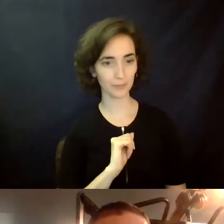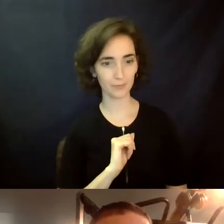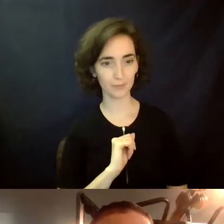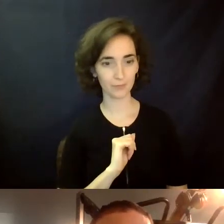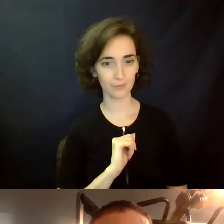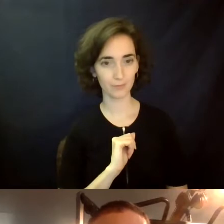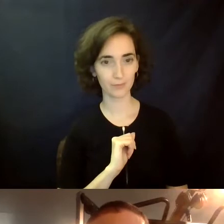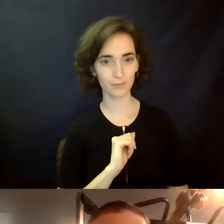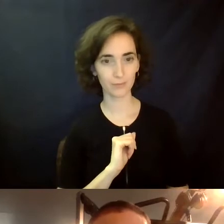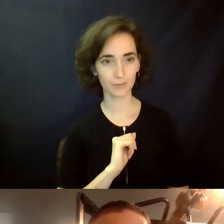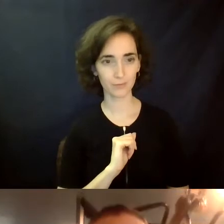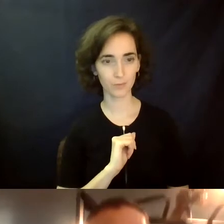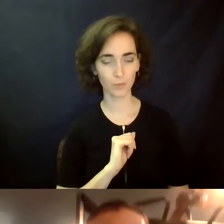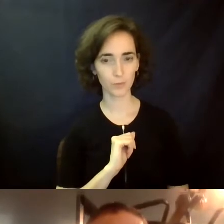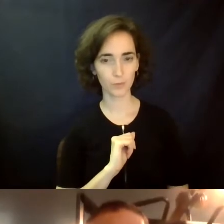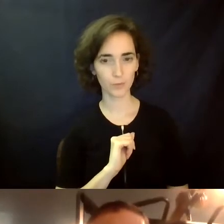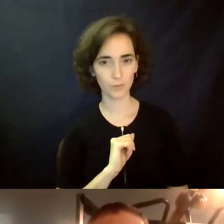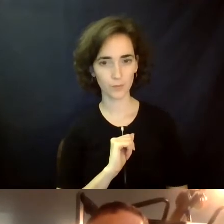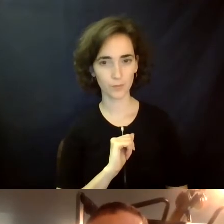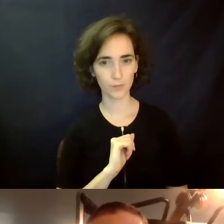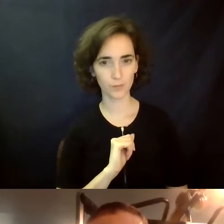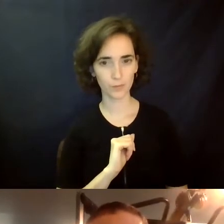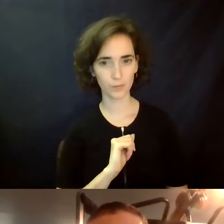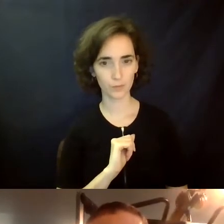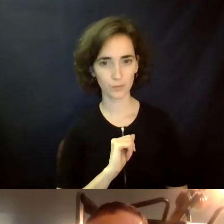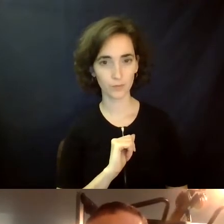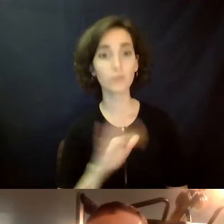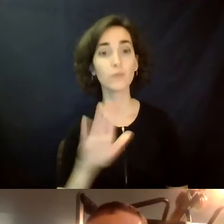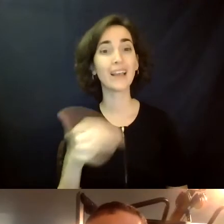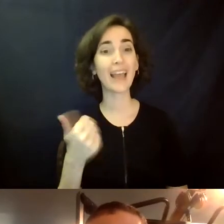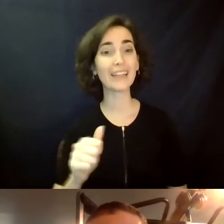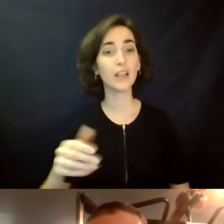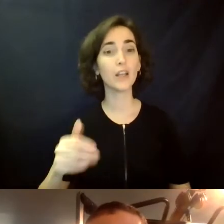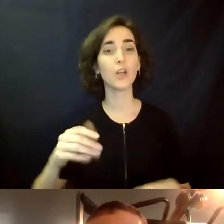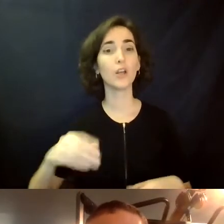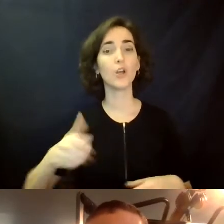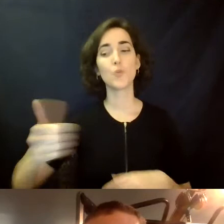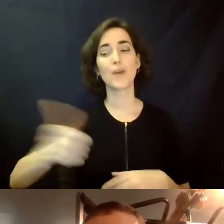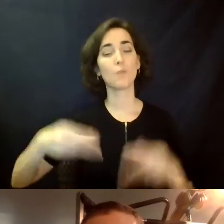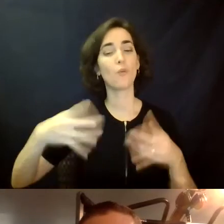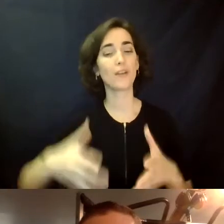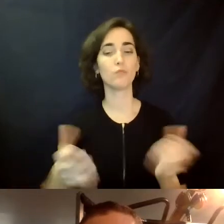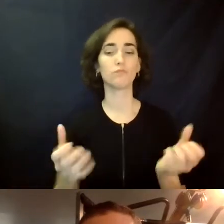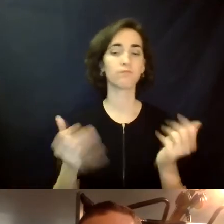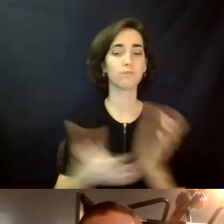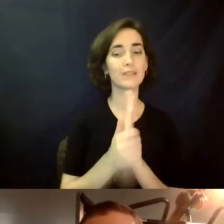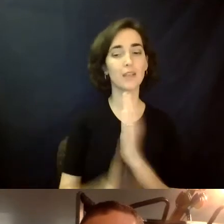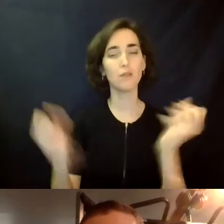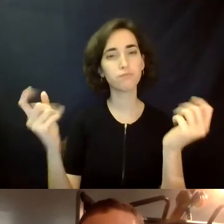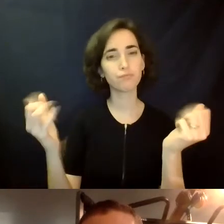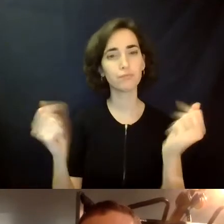there transportation providers who are fluent in ASL and other languages